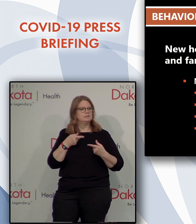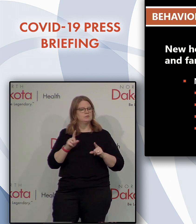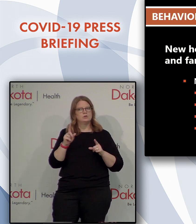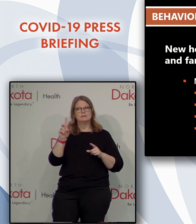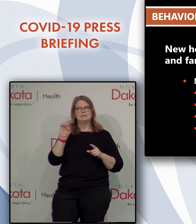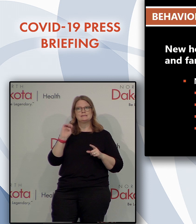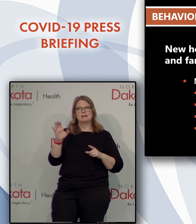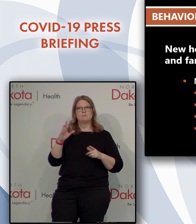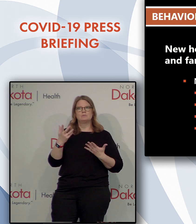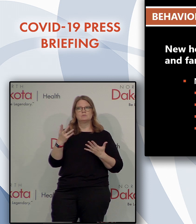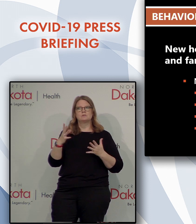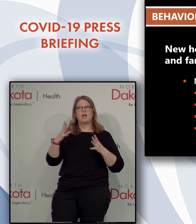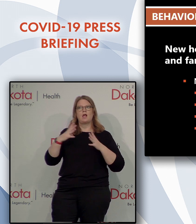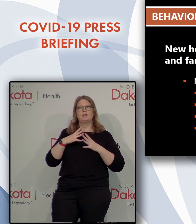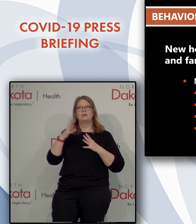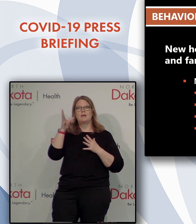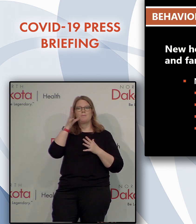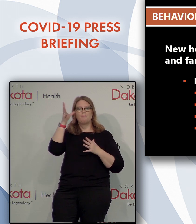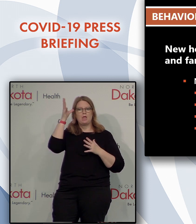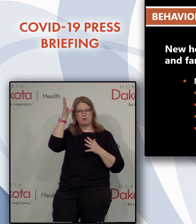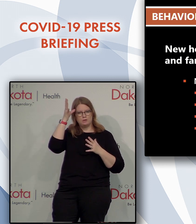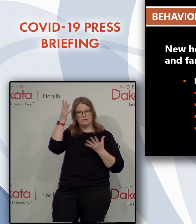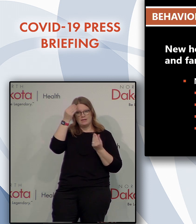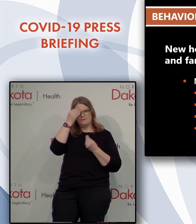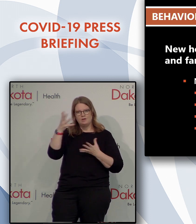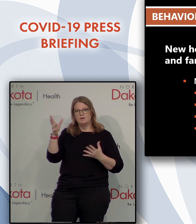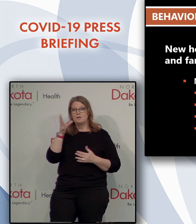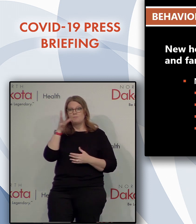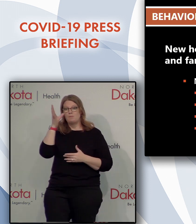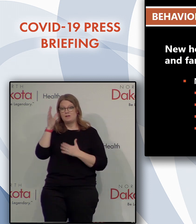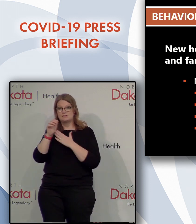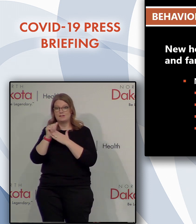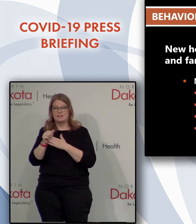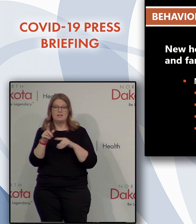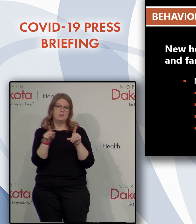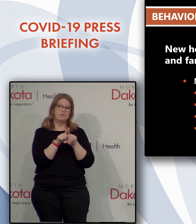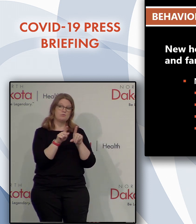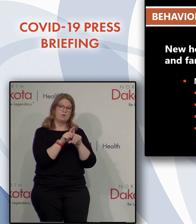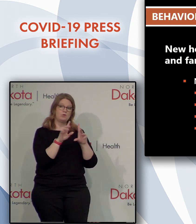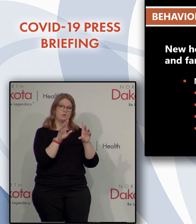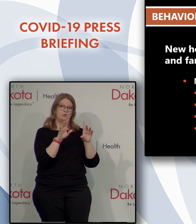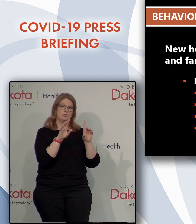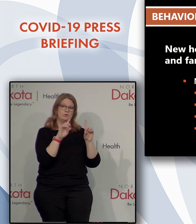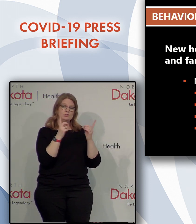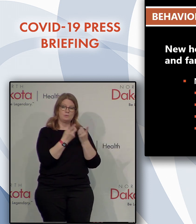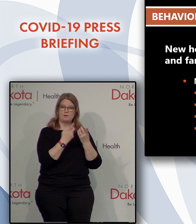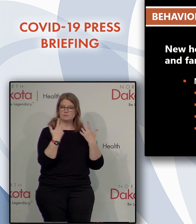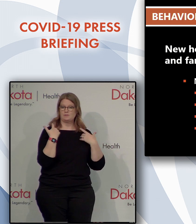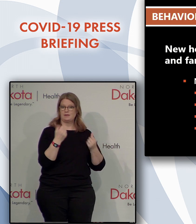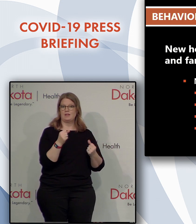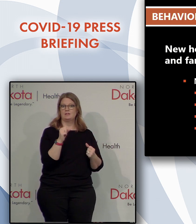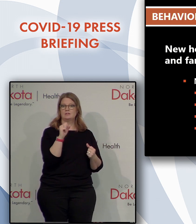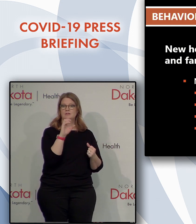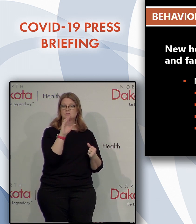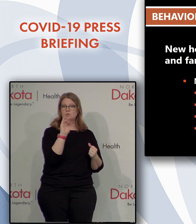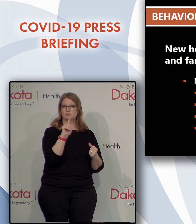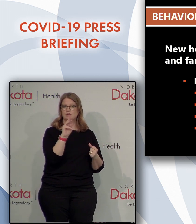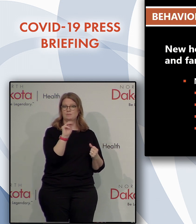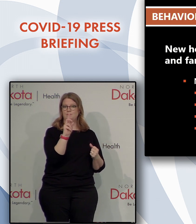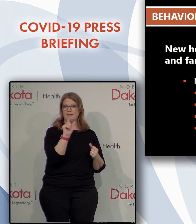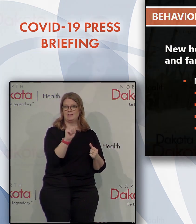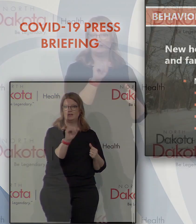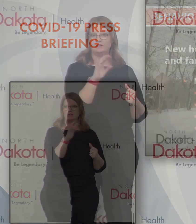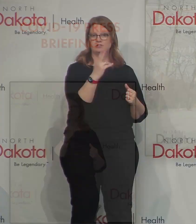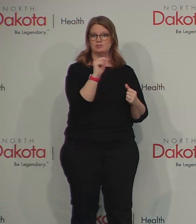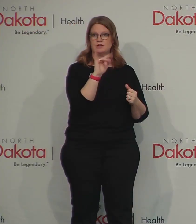holiday parenting information will be shared both on Parents Lead and on the Department of Health social media channels. In closing